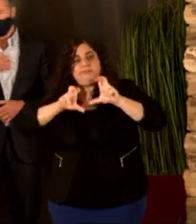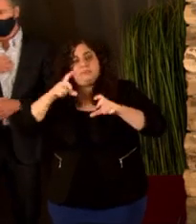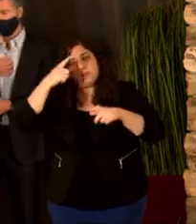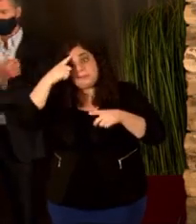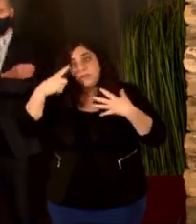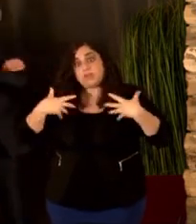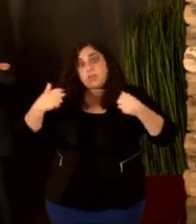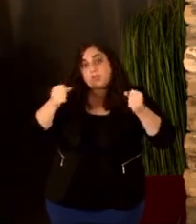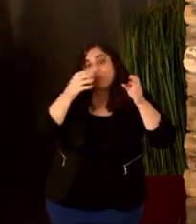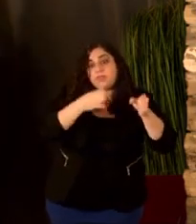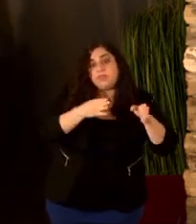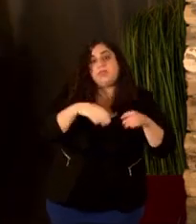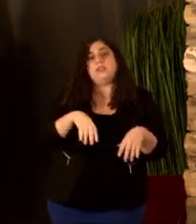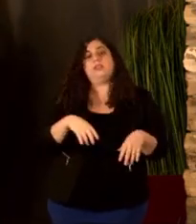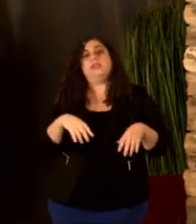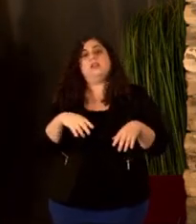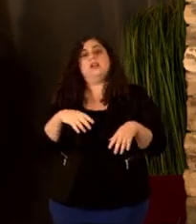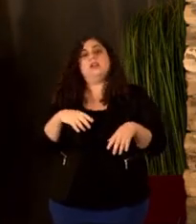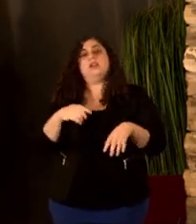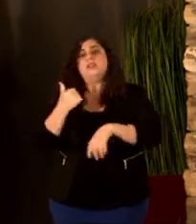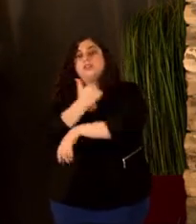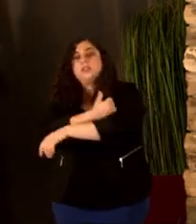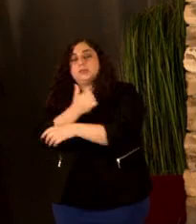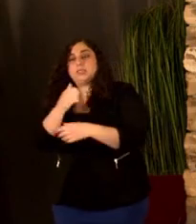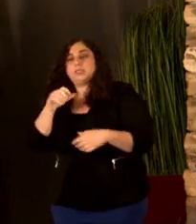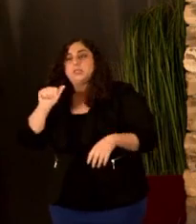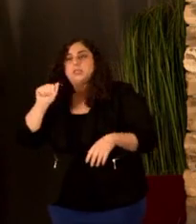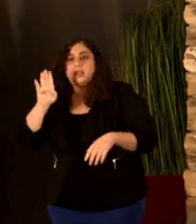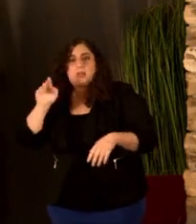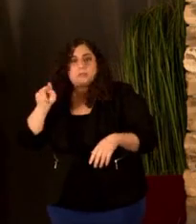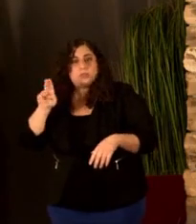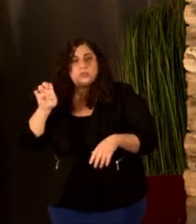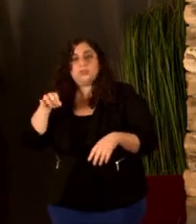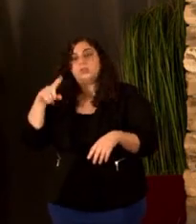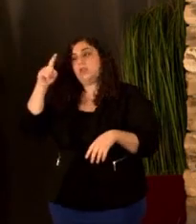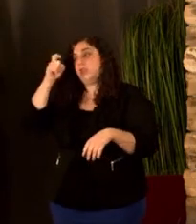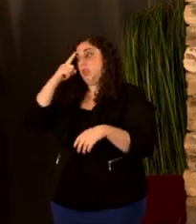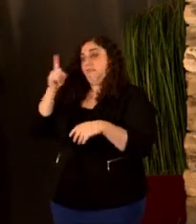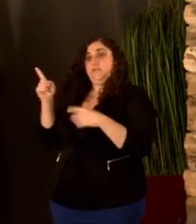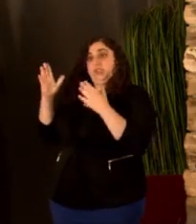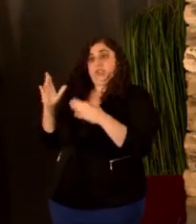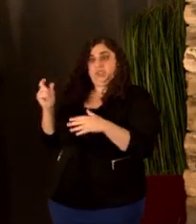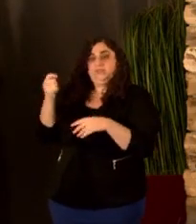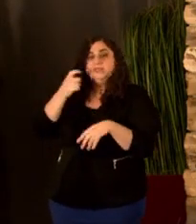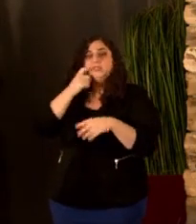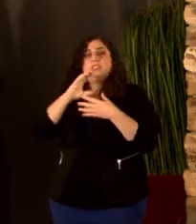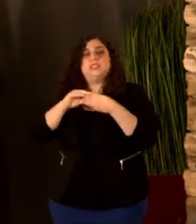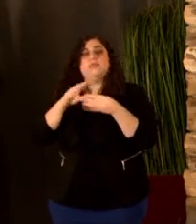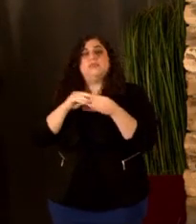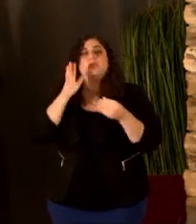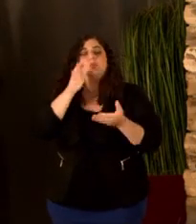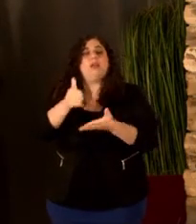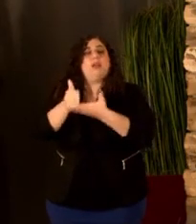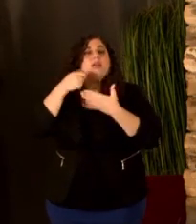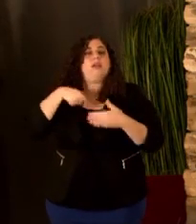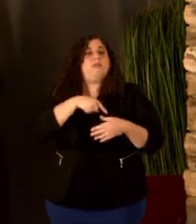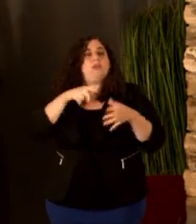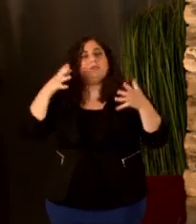my single highest priority. And the governor's announcement today will help us tremendously in achieving that